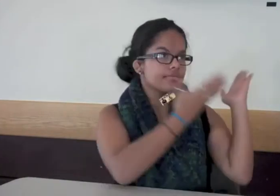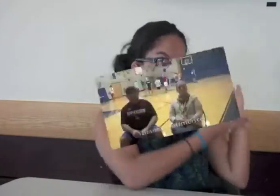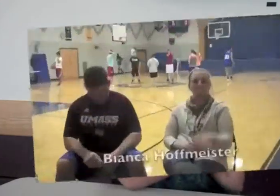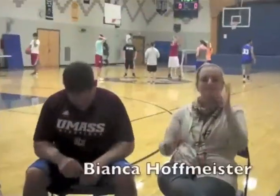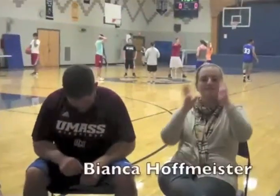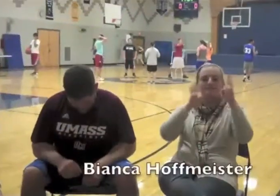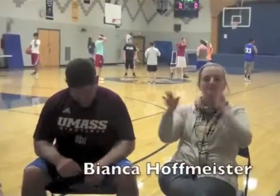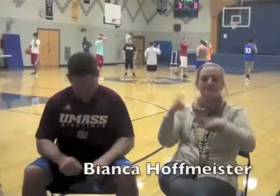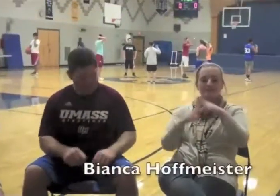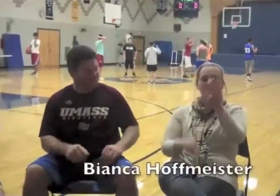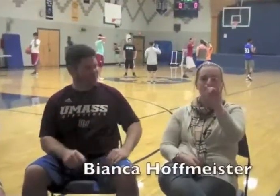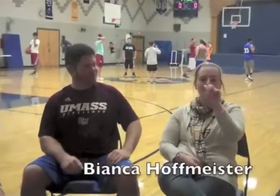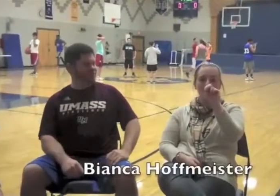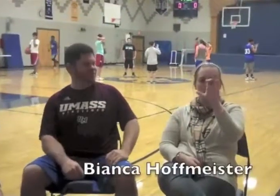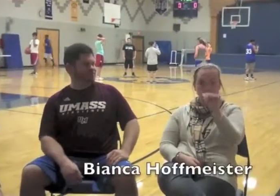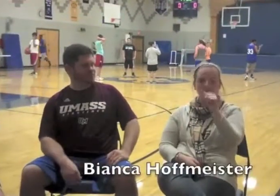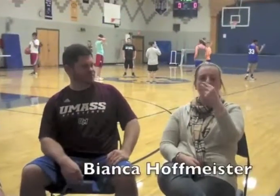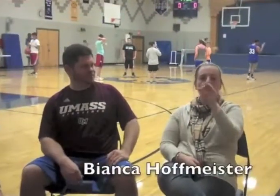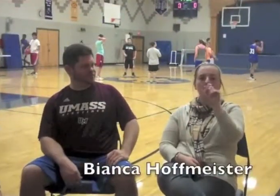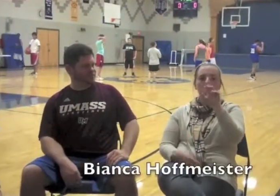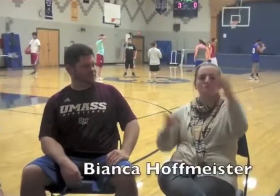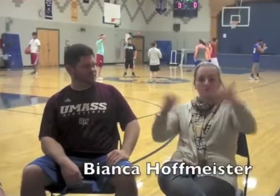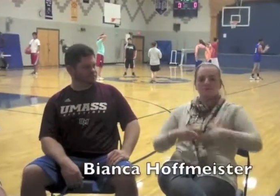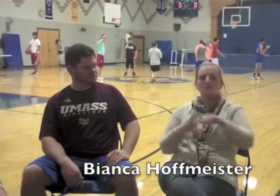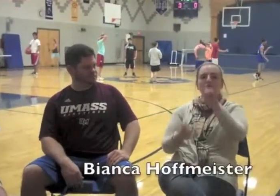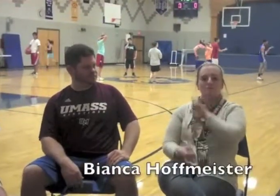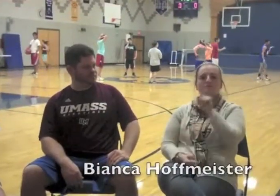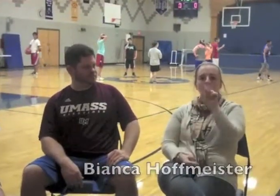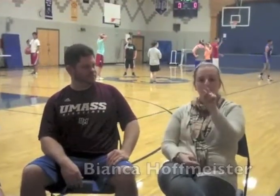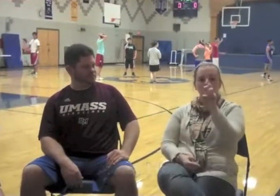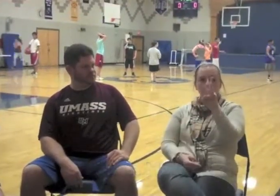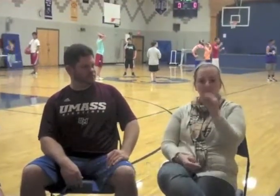Hello, this is Bianca Hoffmeister again with TLC-TV News.